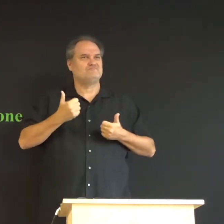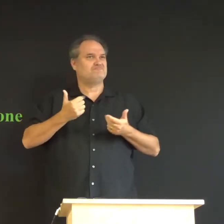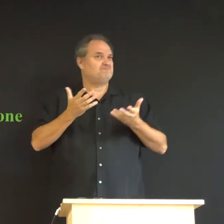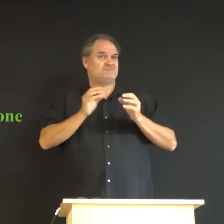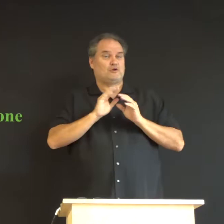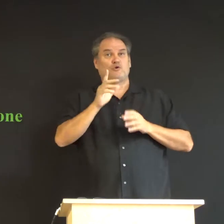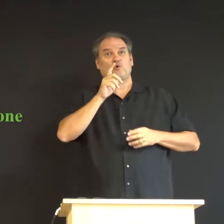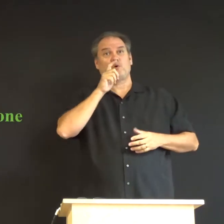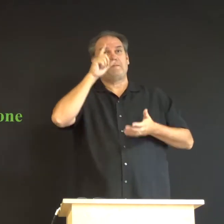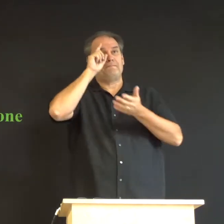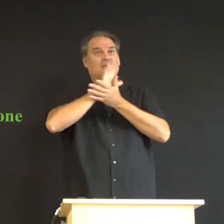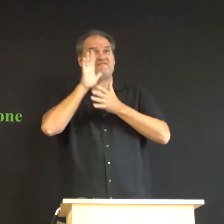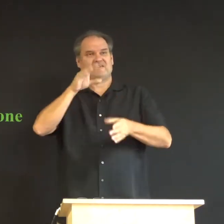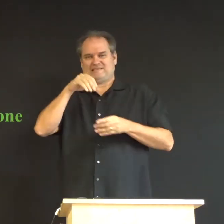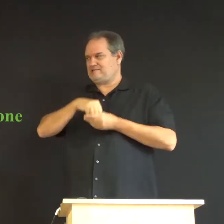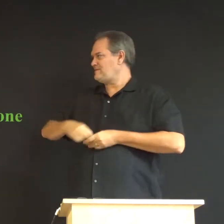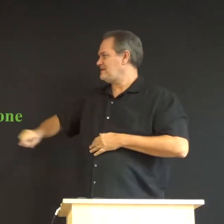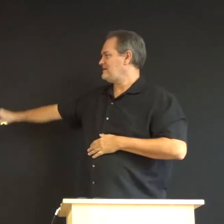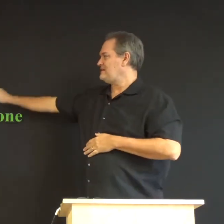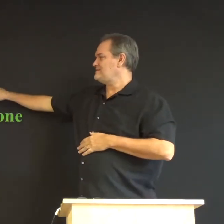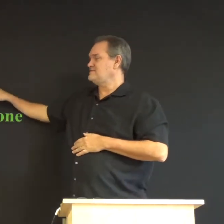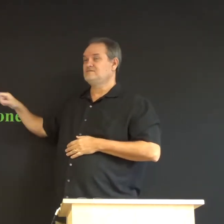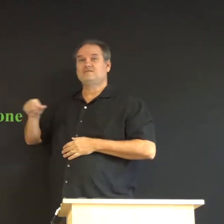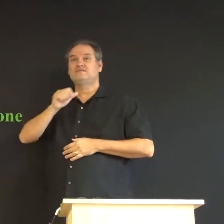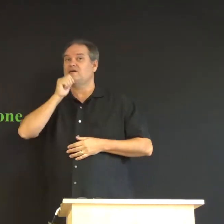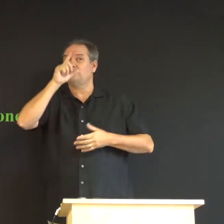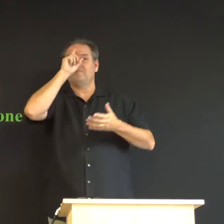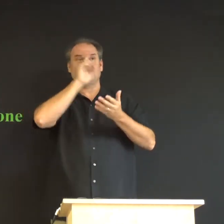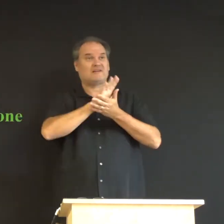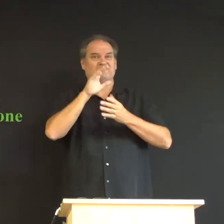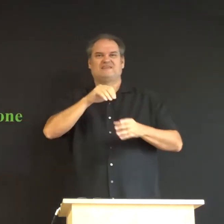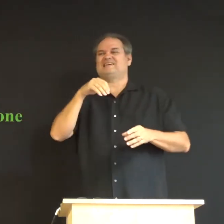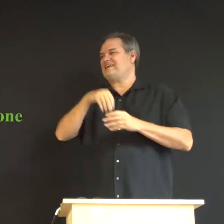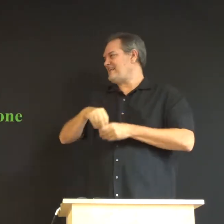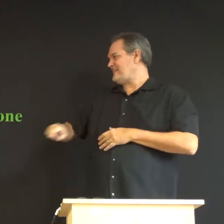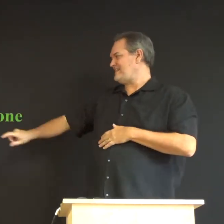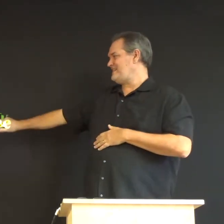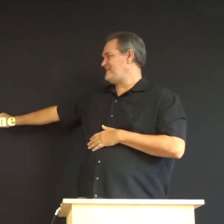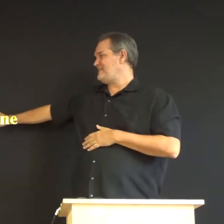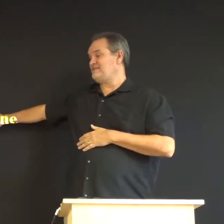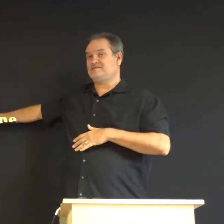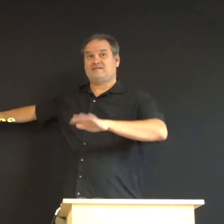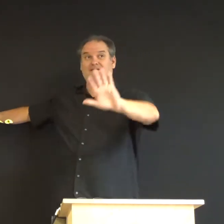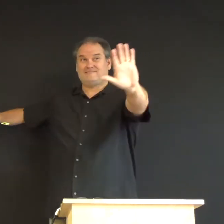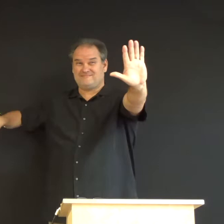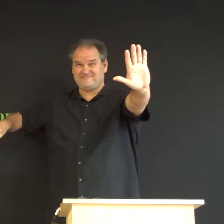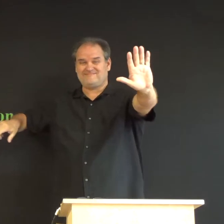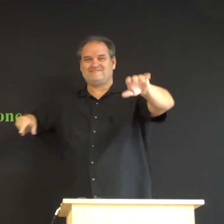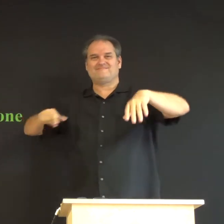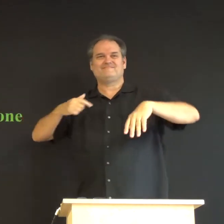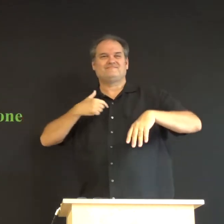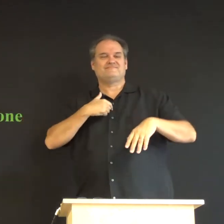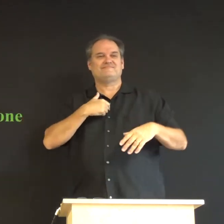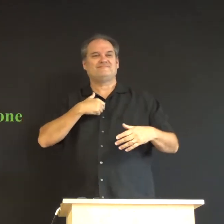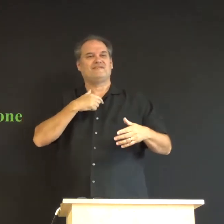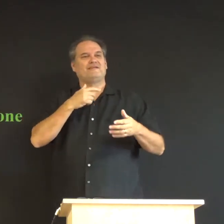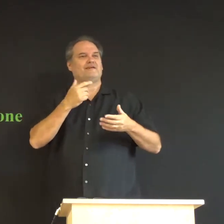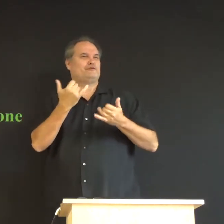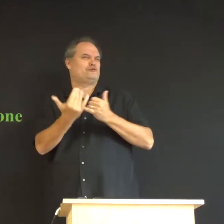the evil one. The believers are part of the kingdom of God, and those who don't believe are part of the kingdom of the